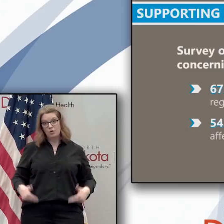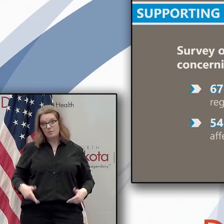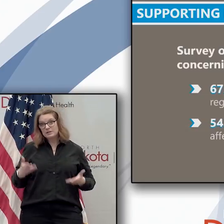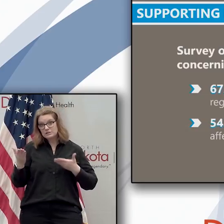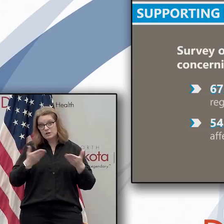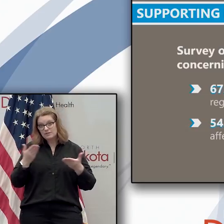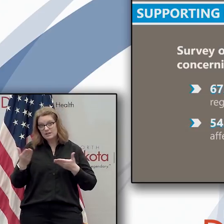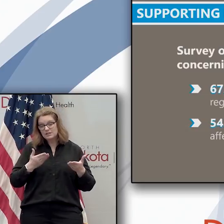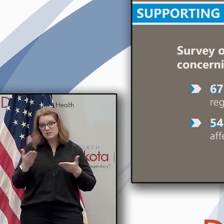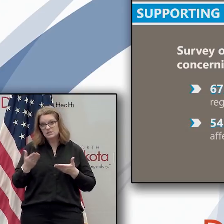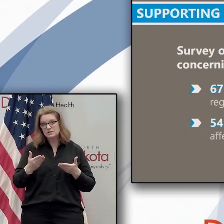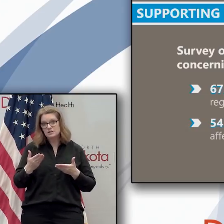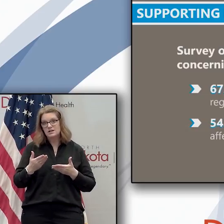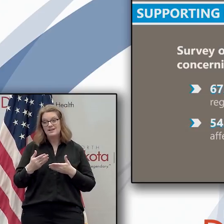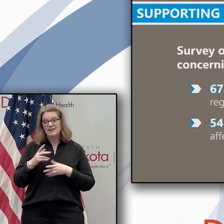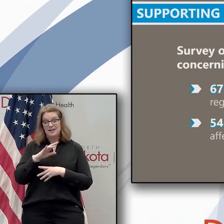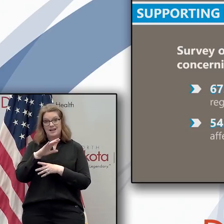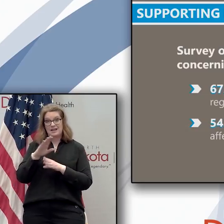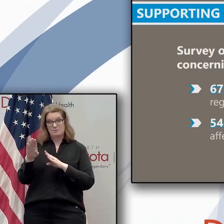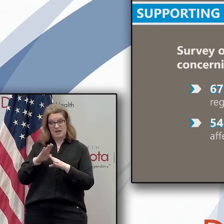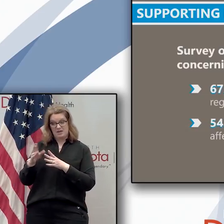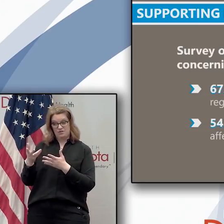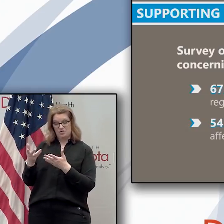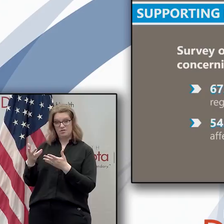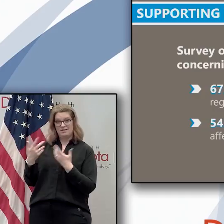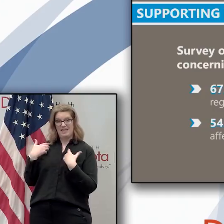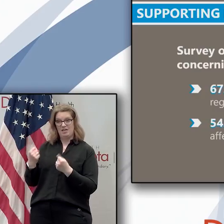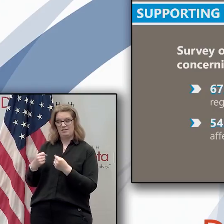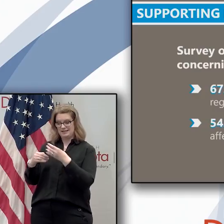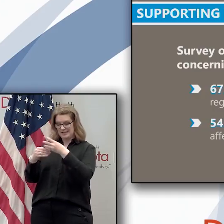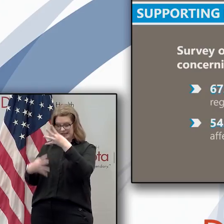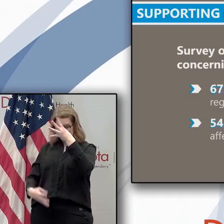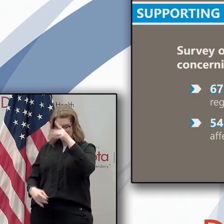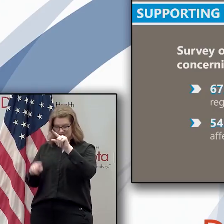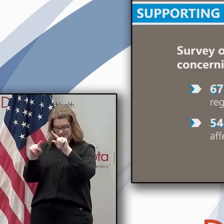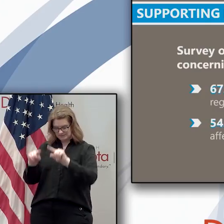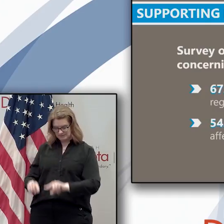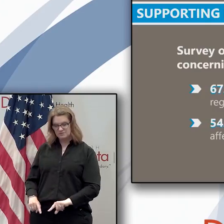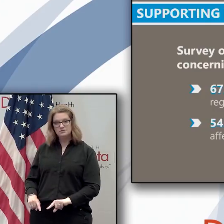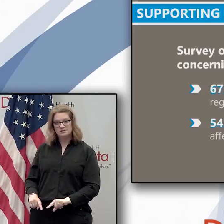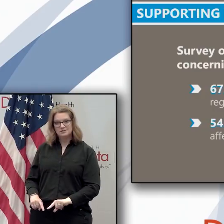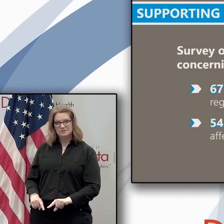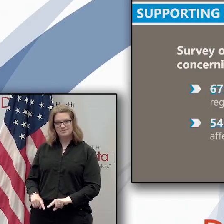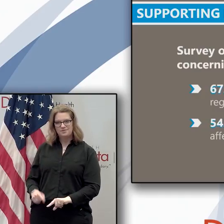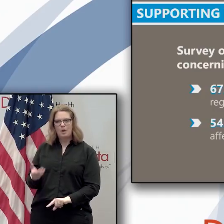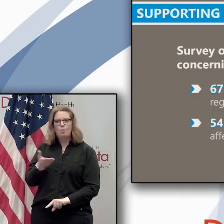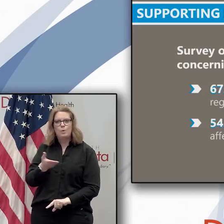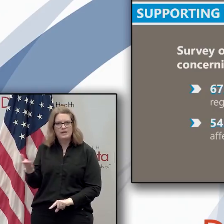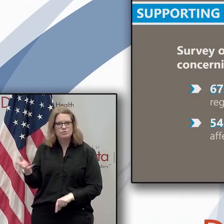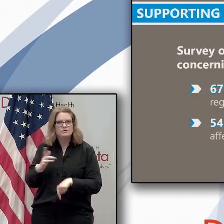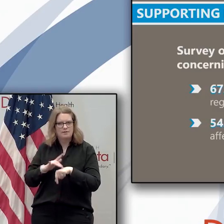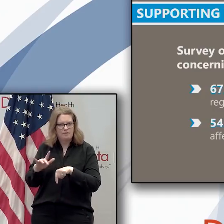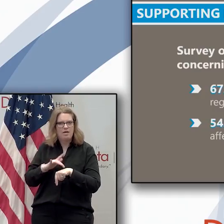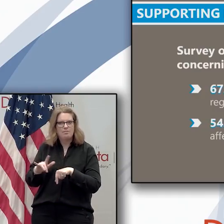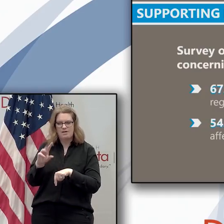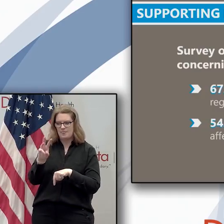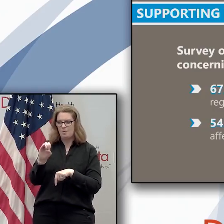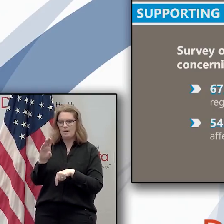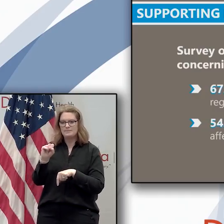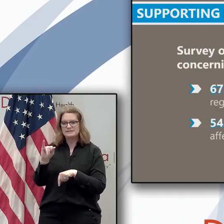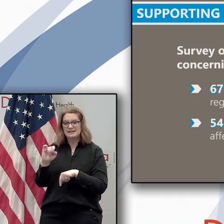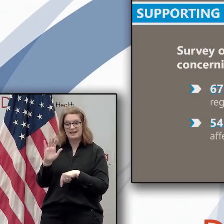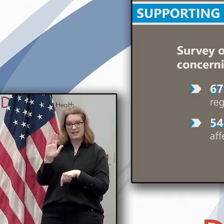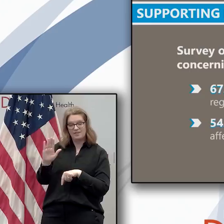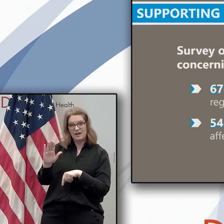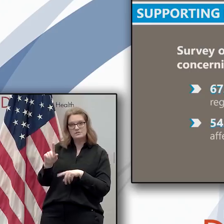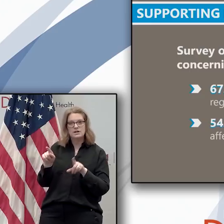Behavioral Health Division has compiled a list of behavioral behavioral health resources on their website. They've also